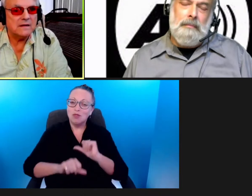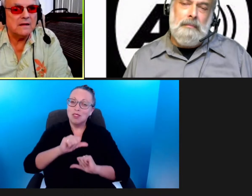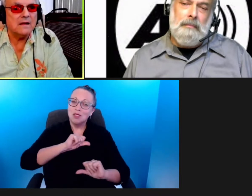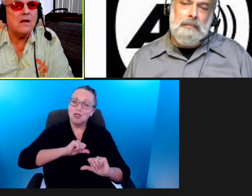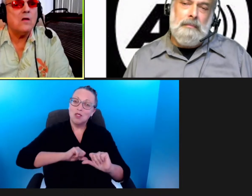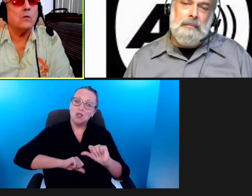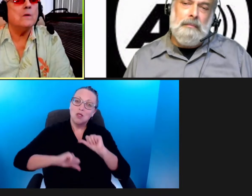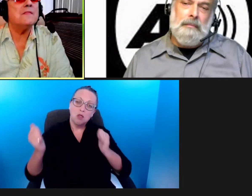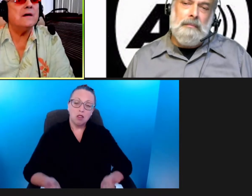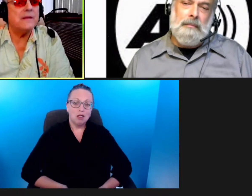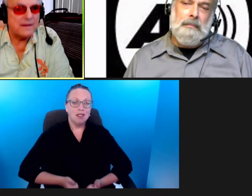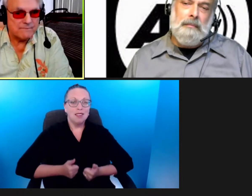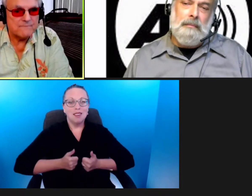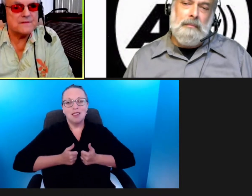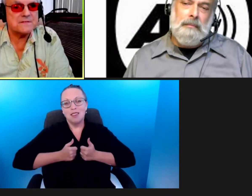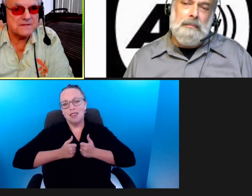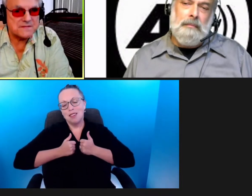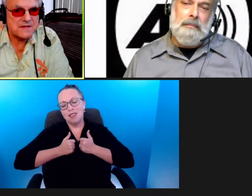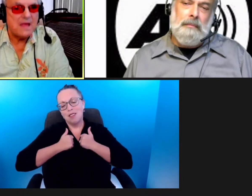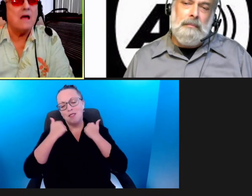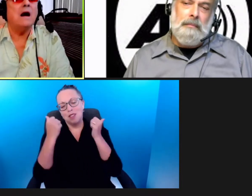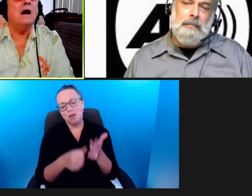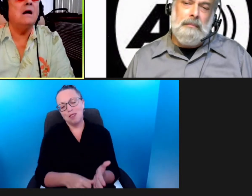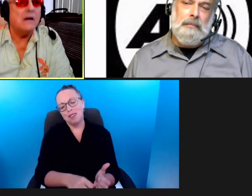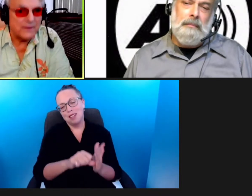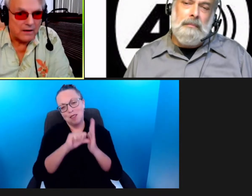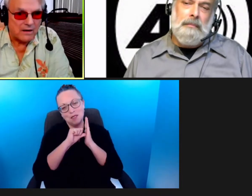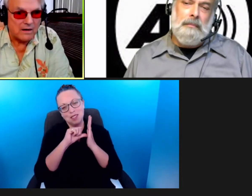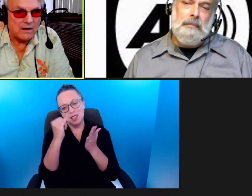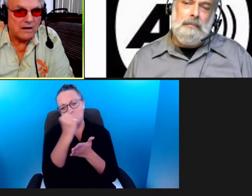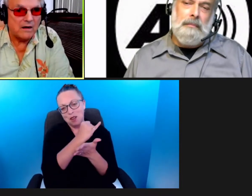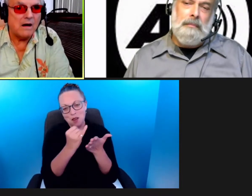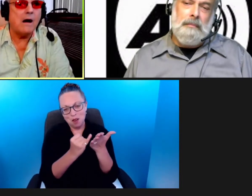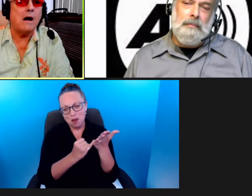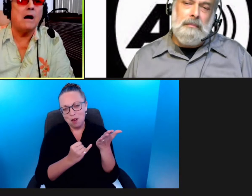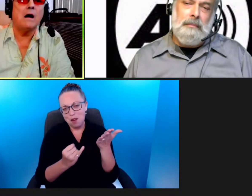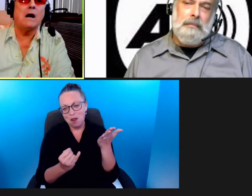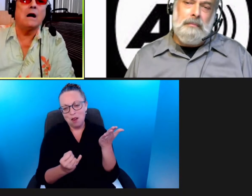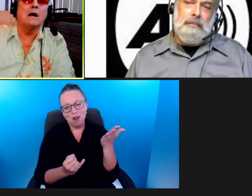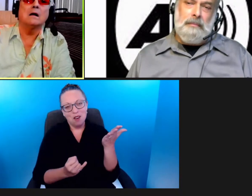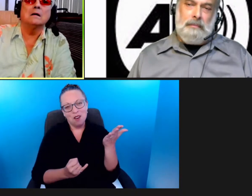living with an emphasis on art.